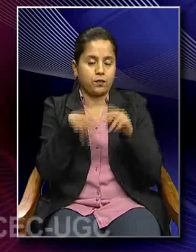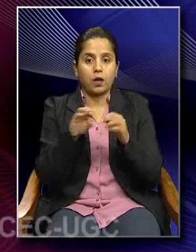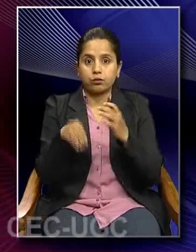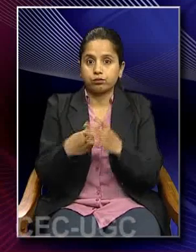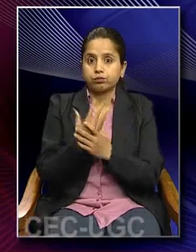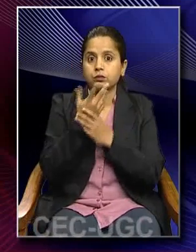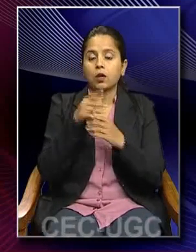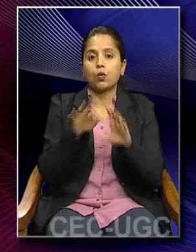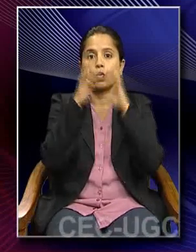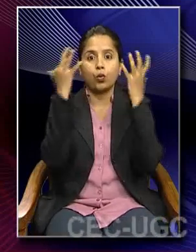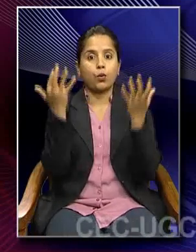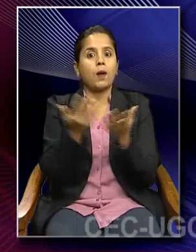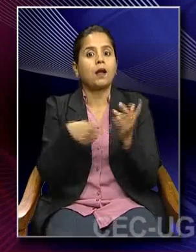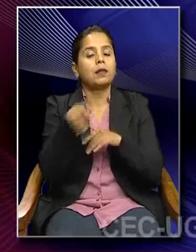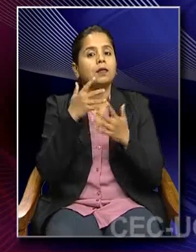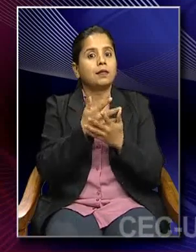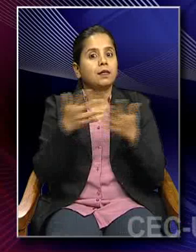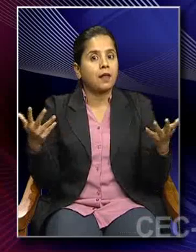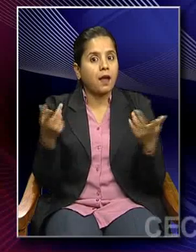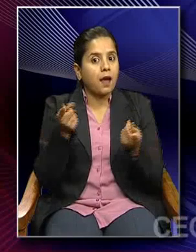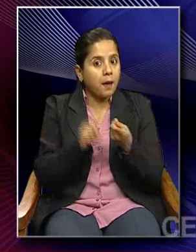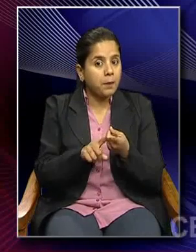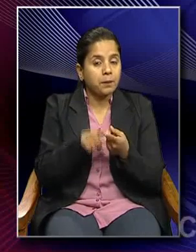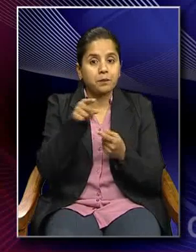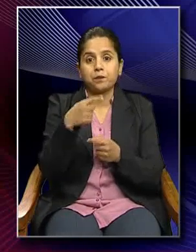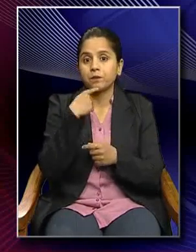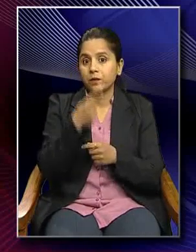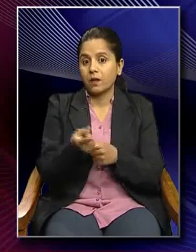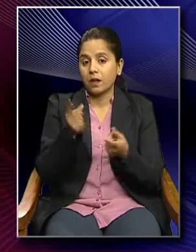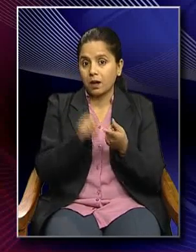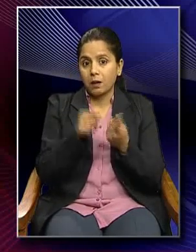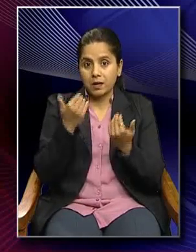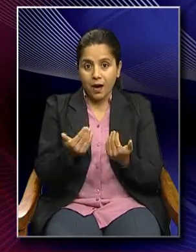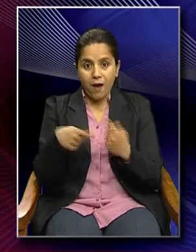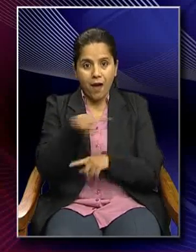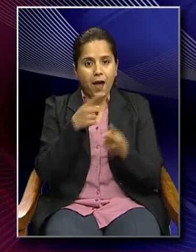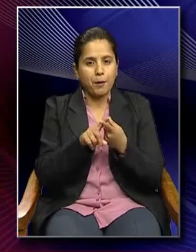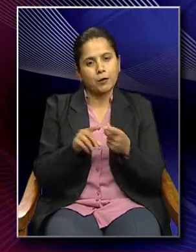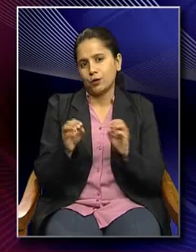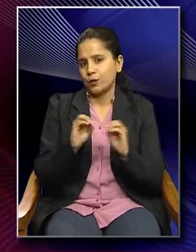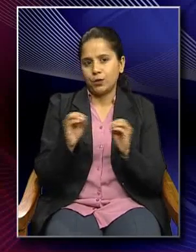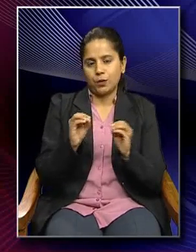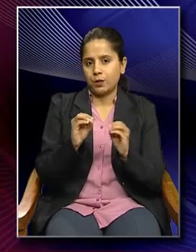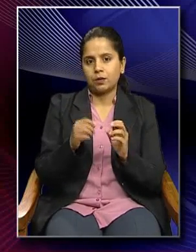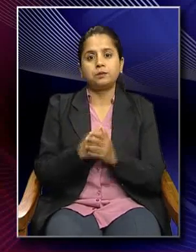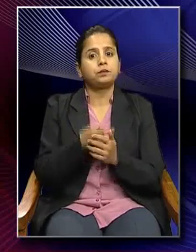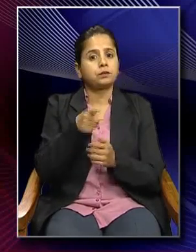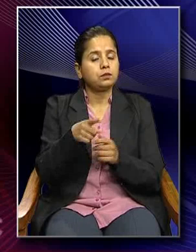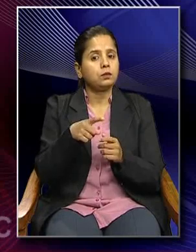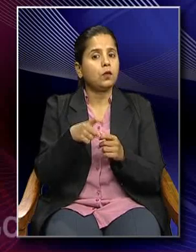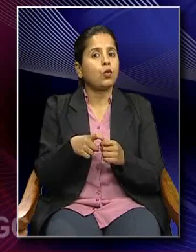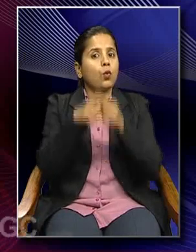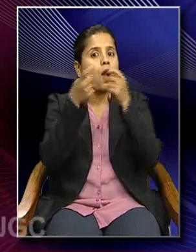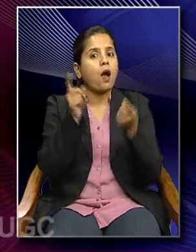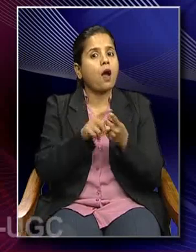Evolution of worldly objects does not take place at this state. These gunas